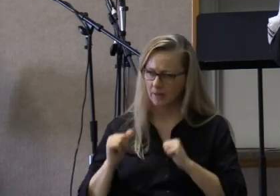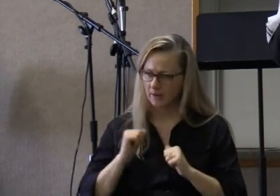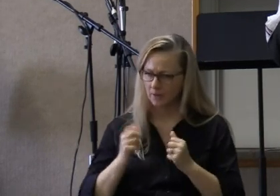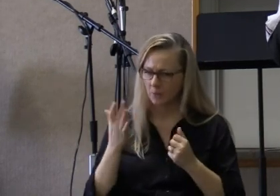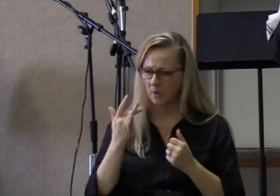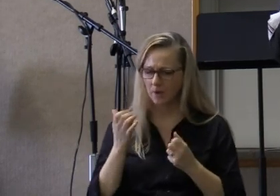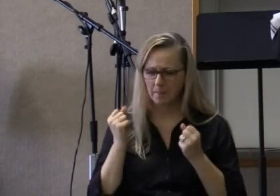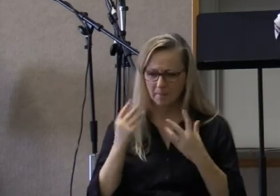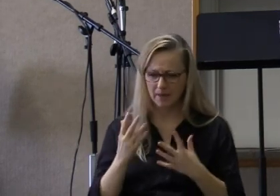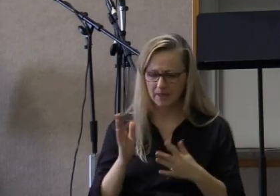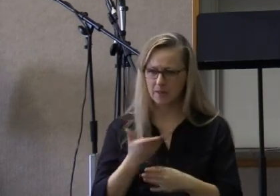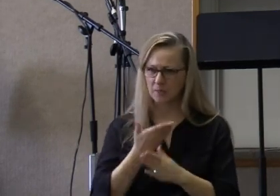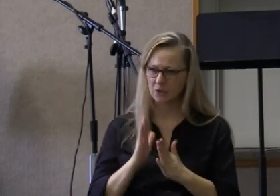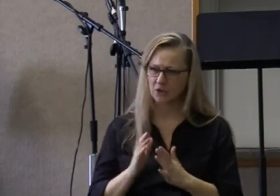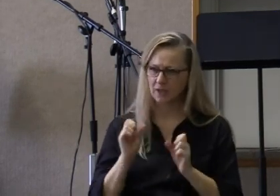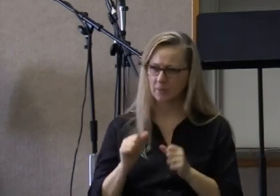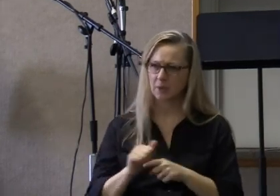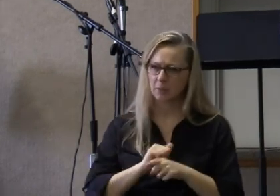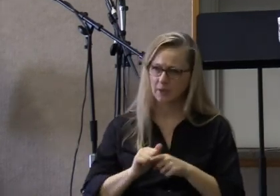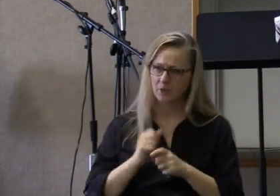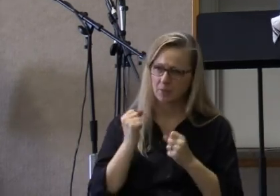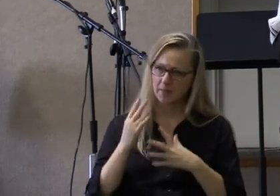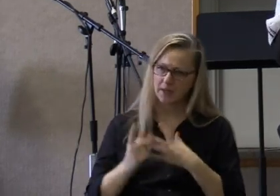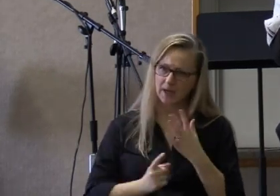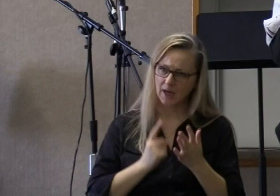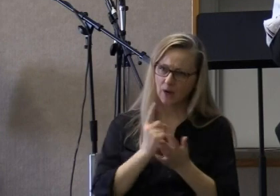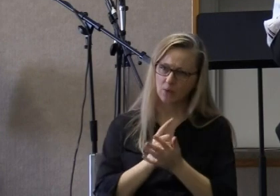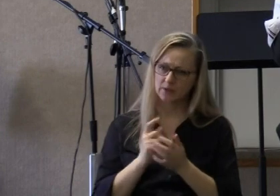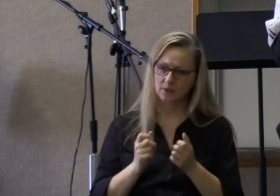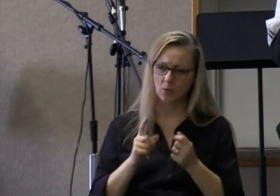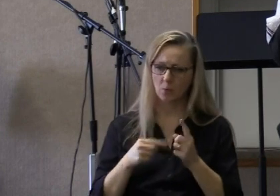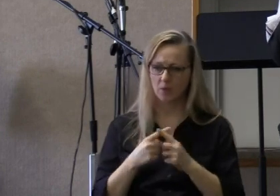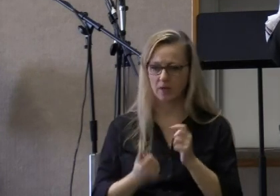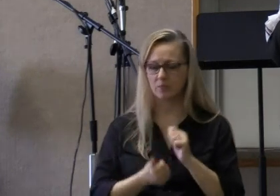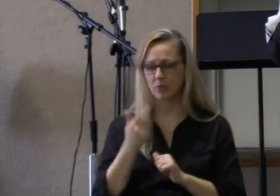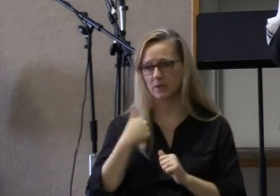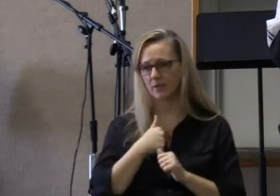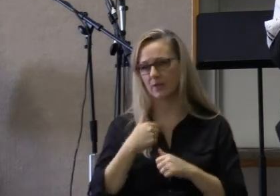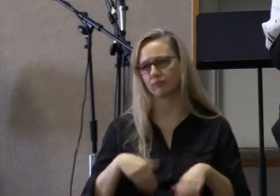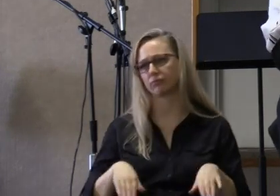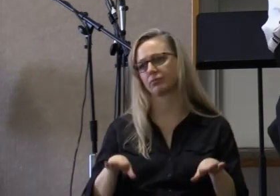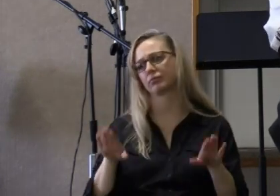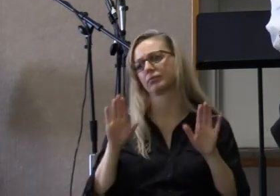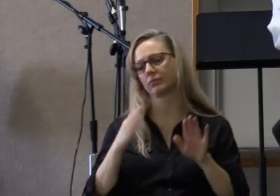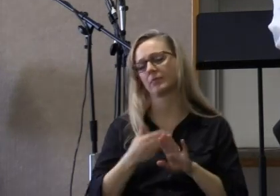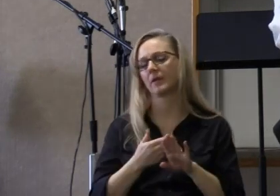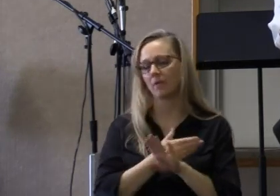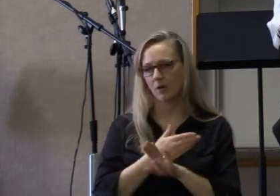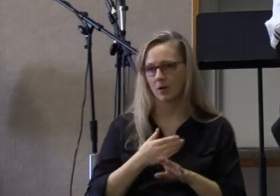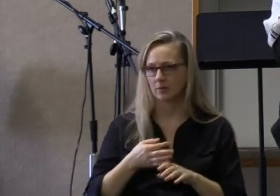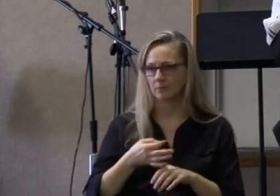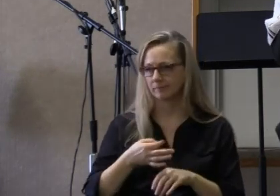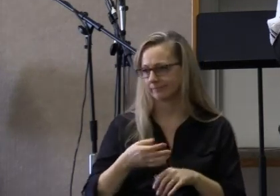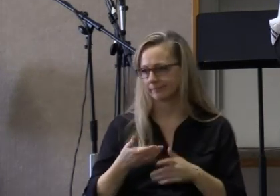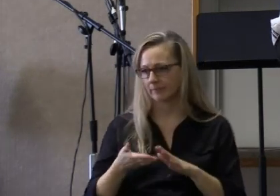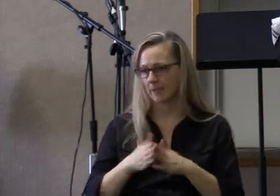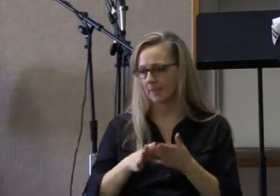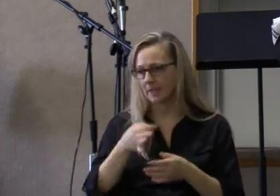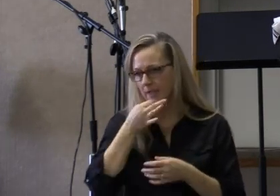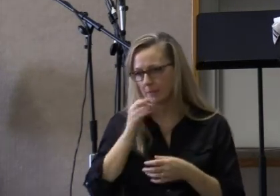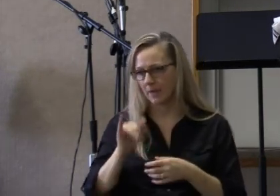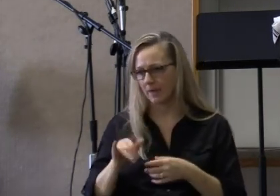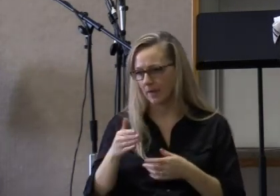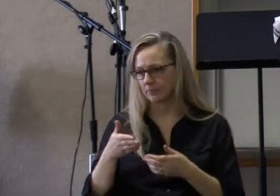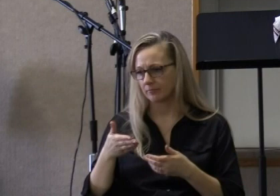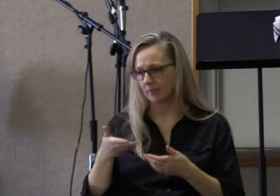musicians able to practice for hours while many of us get bored with practice and give up before mastering an instrument or just settle at not